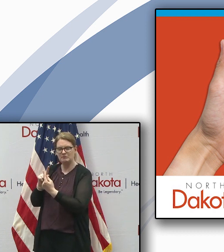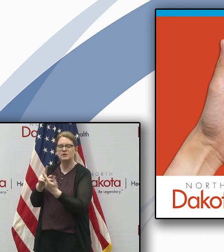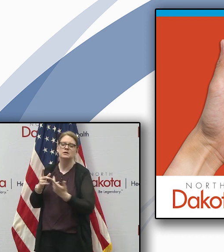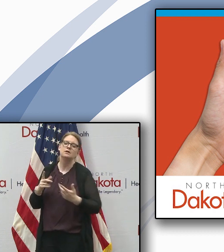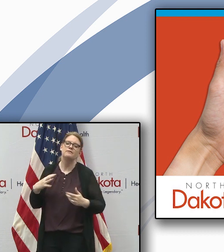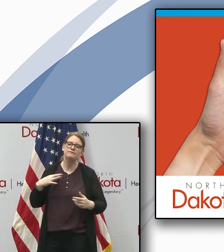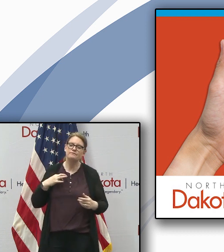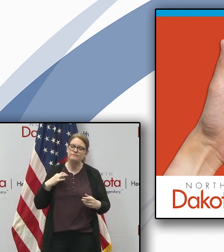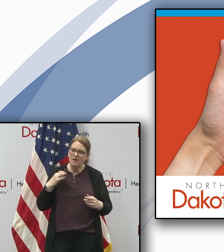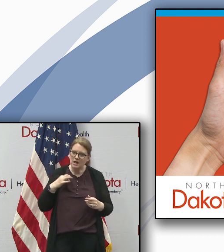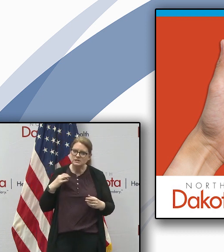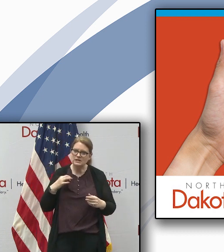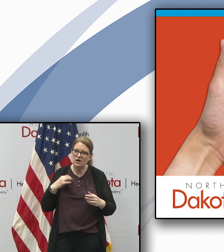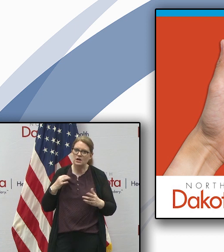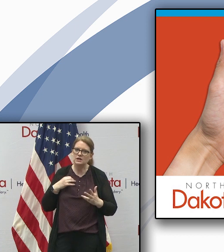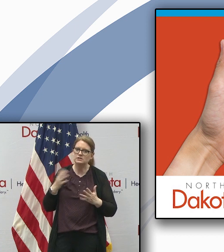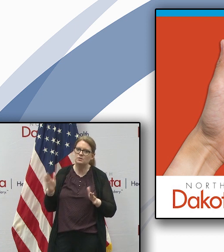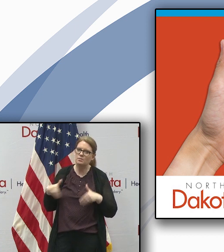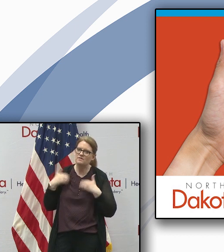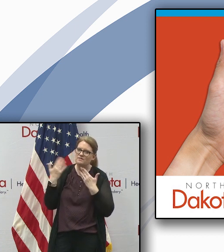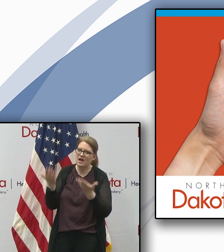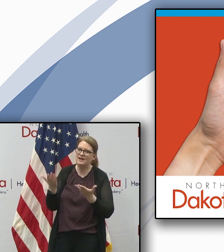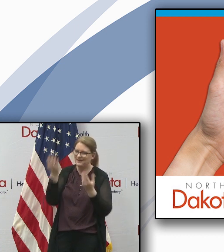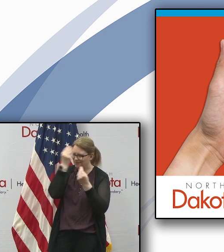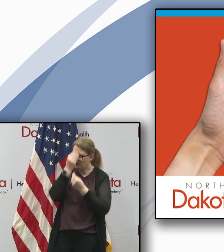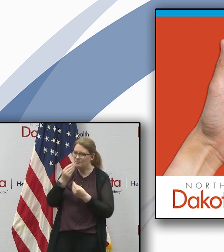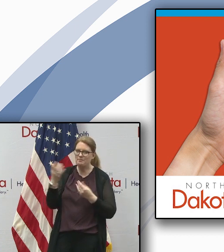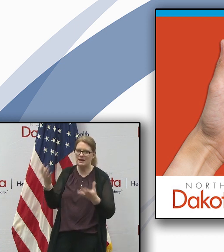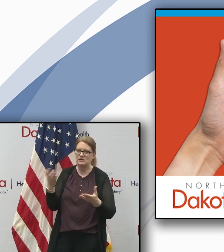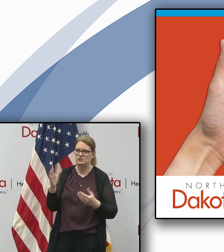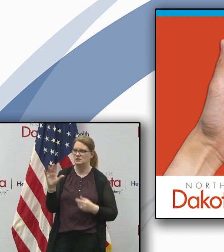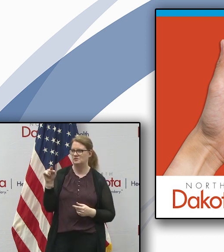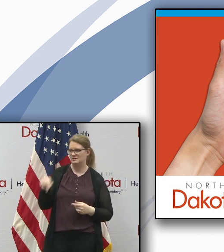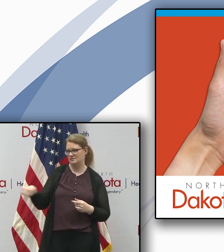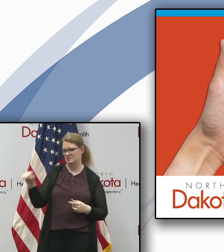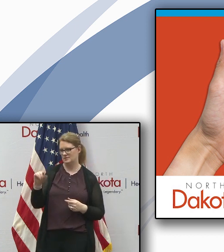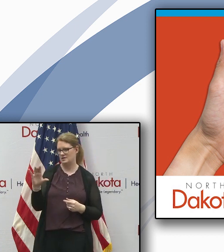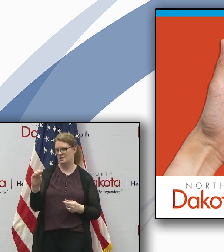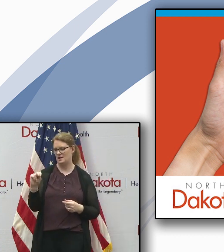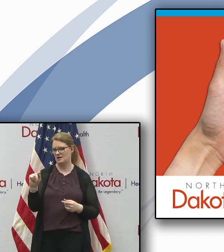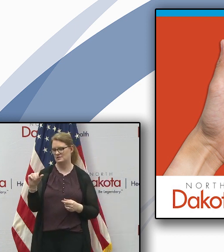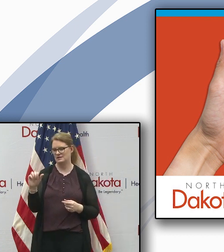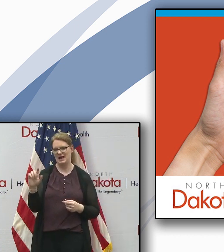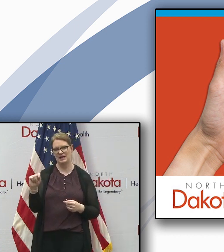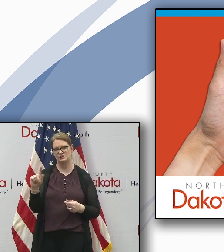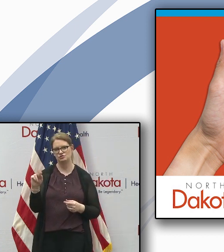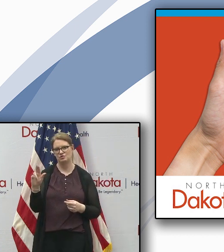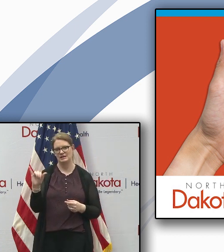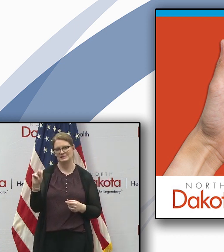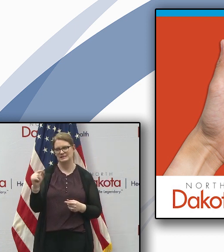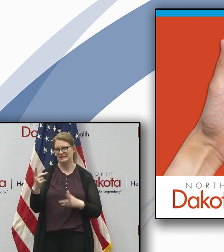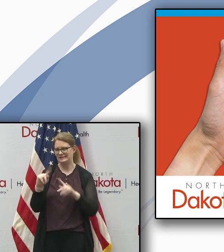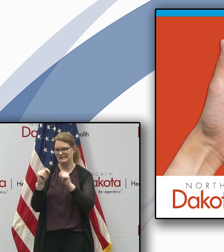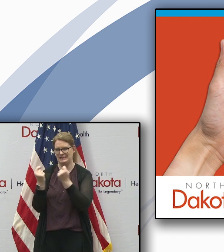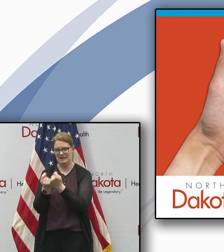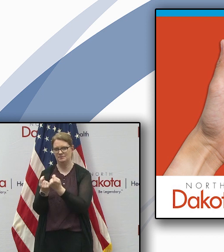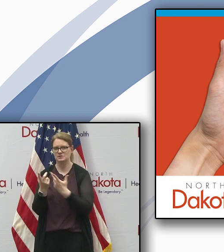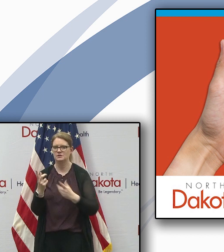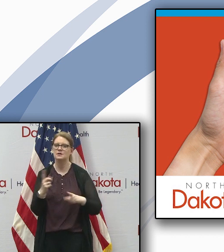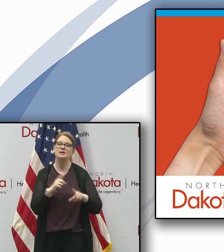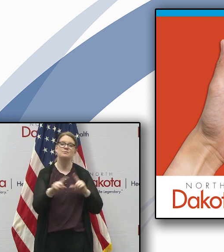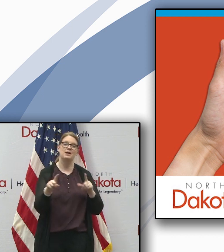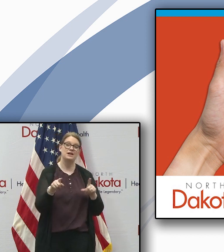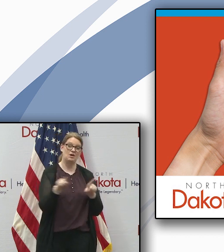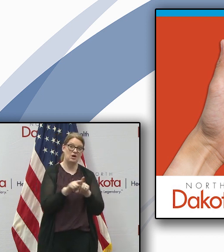to provide this location information to our contact tracing teams. And then as Tim also said, but in